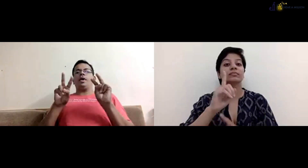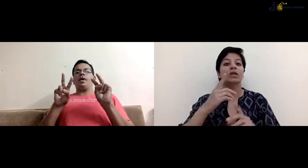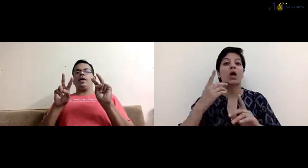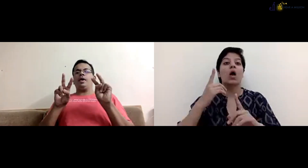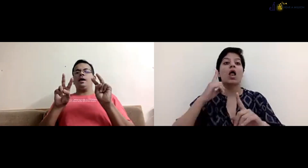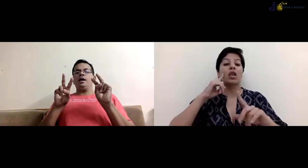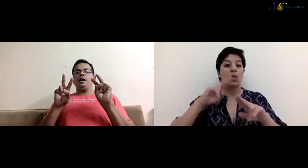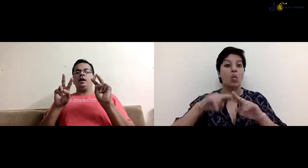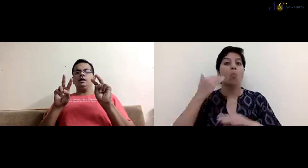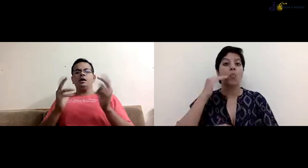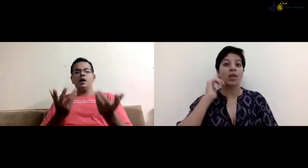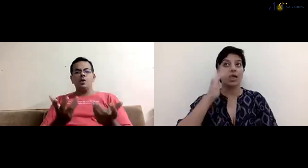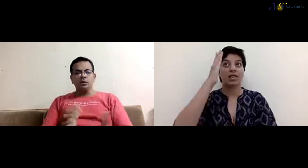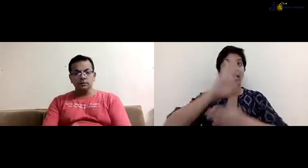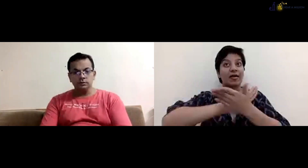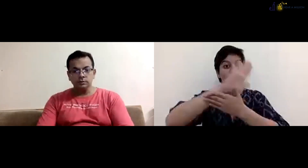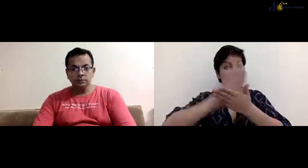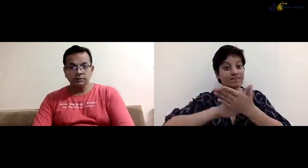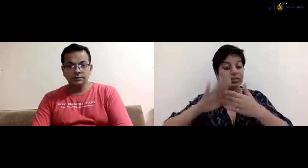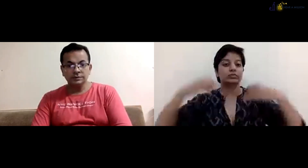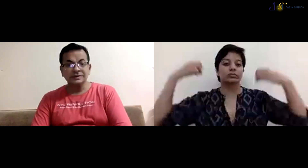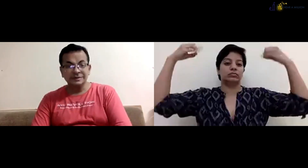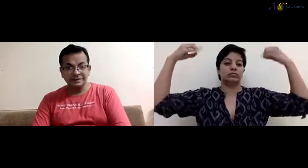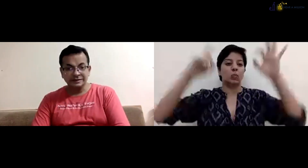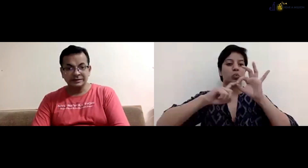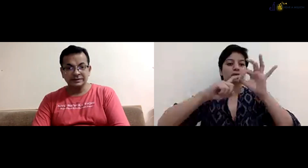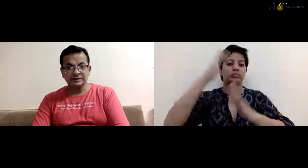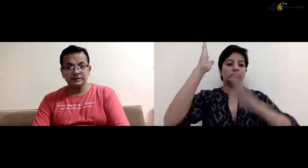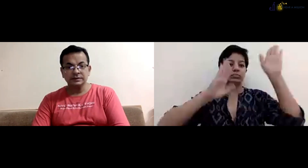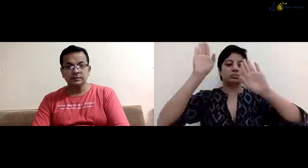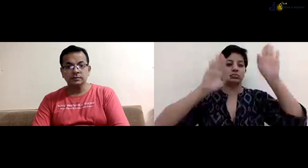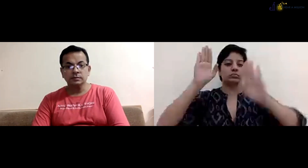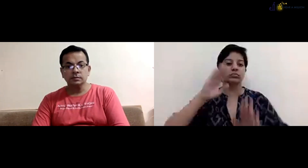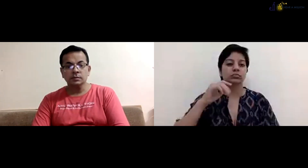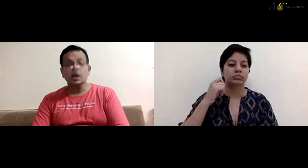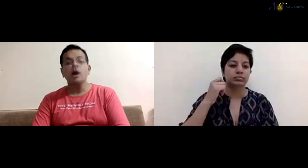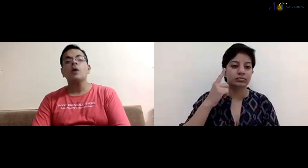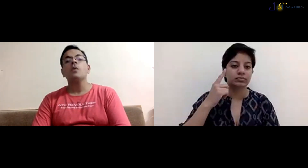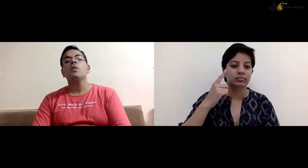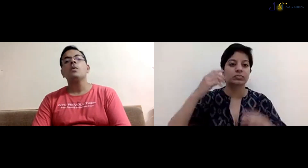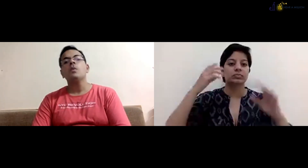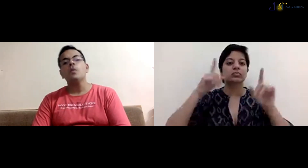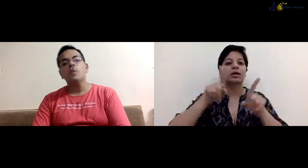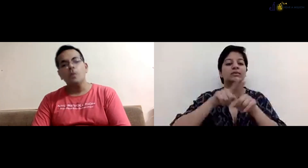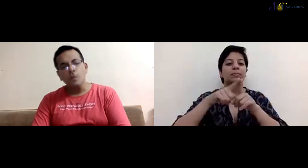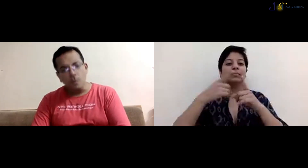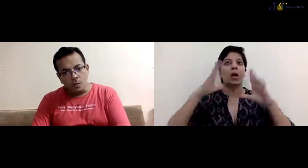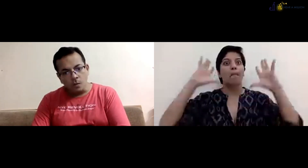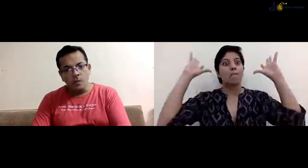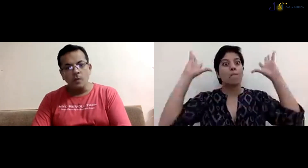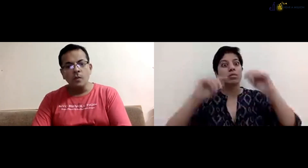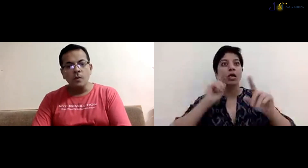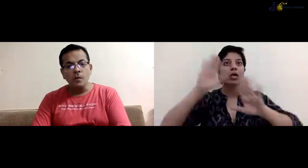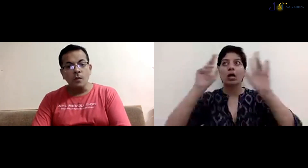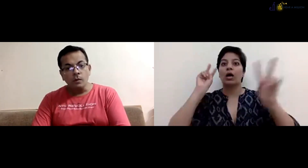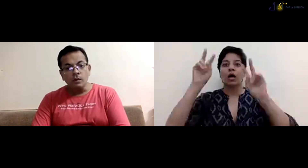the problem as they can see? So they are lightning, or if the presenter has finished his presentations and